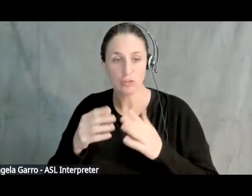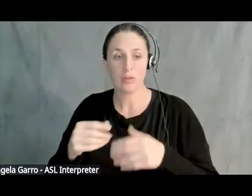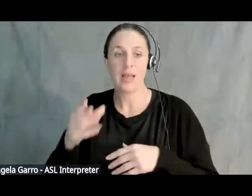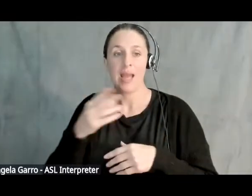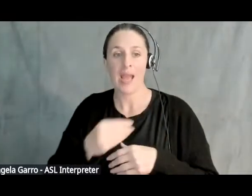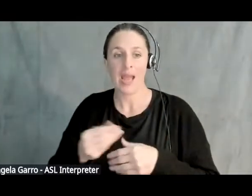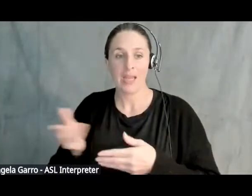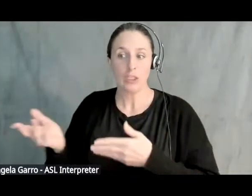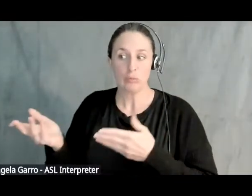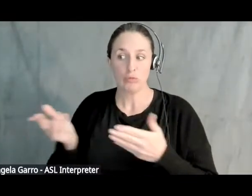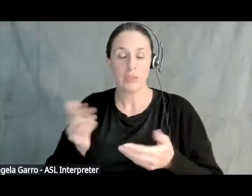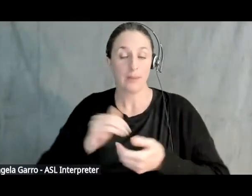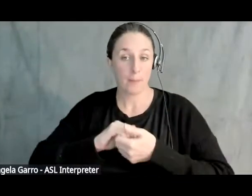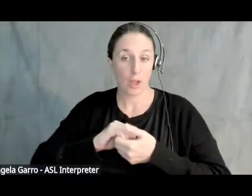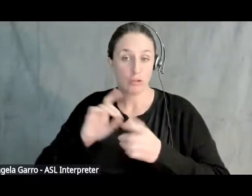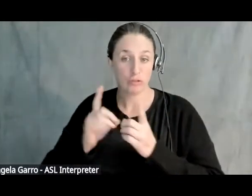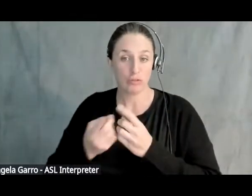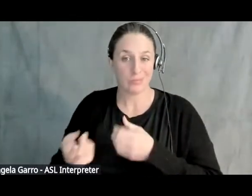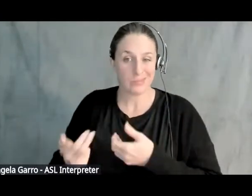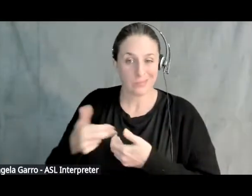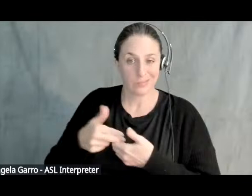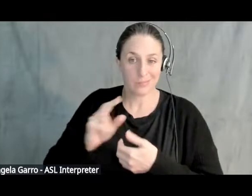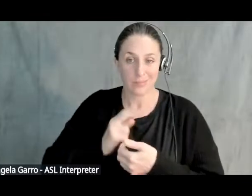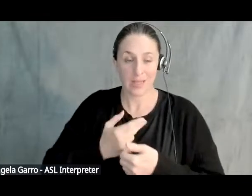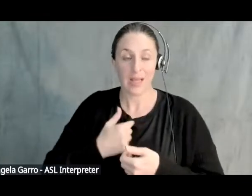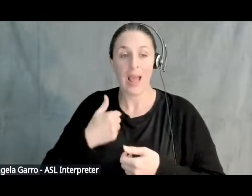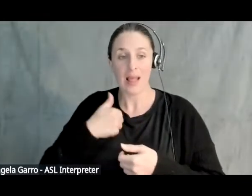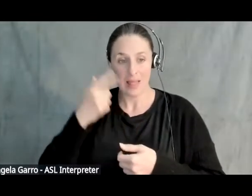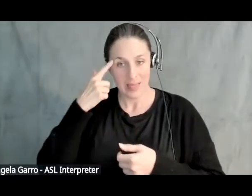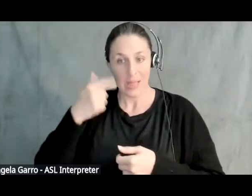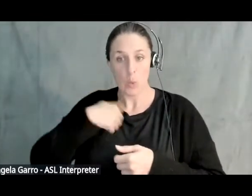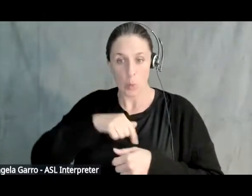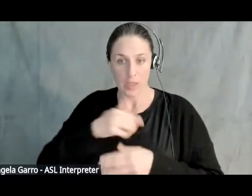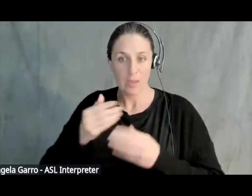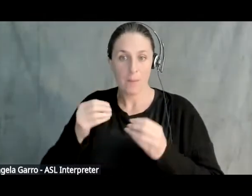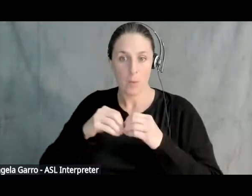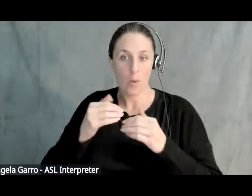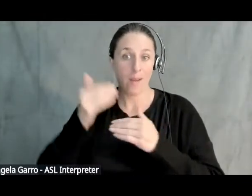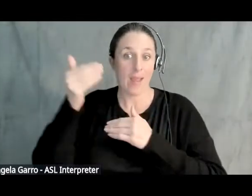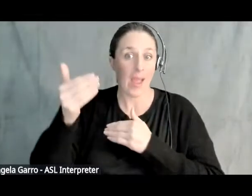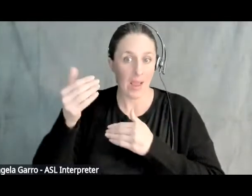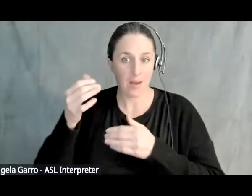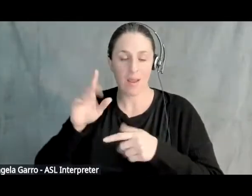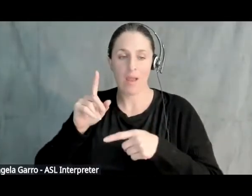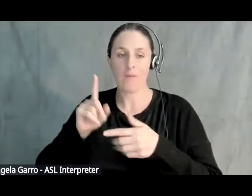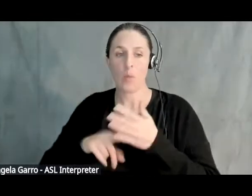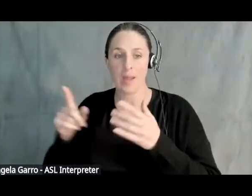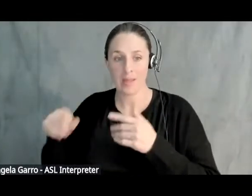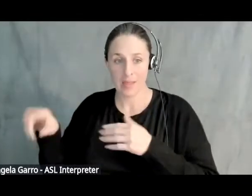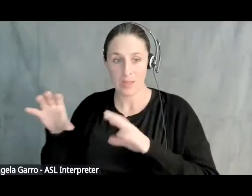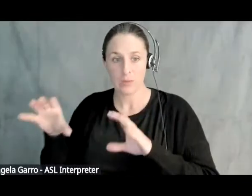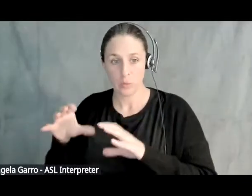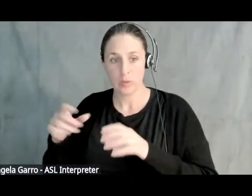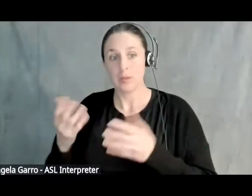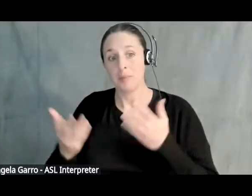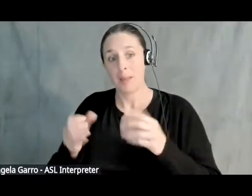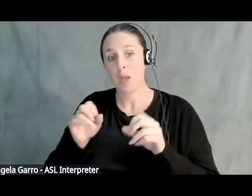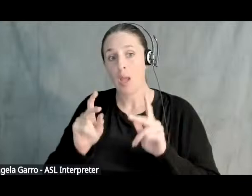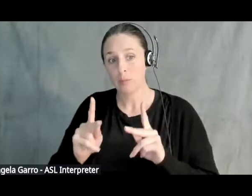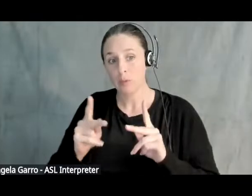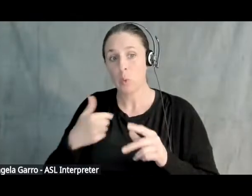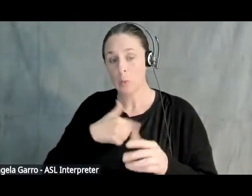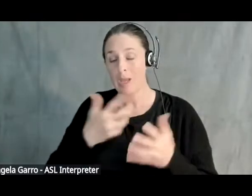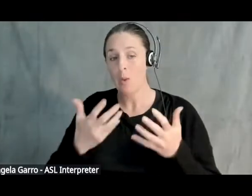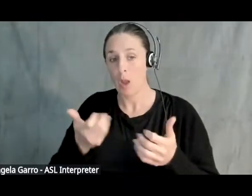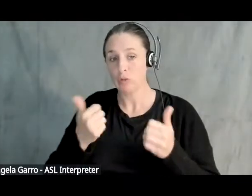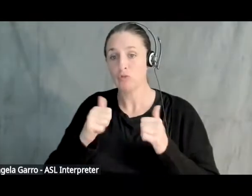districts, into this, because I think we are much ahead of where they are. And so I think it's an opportunity that we might want to try to do this and help